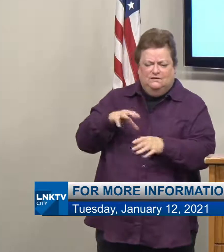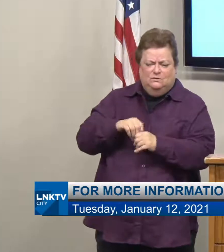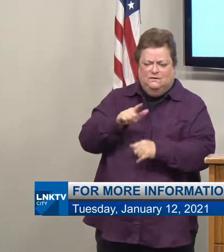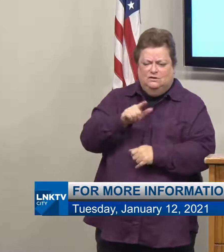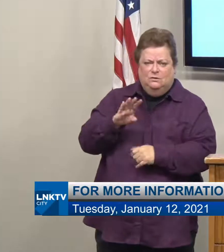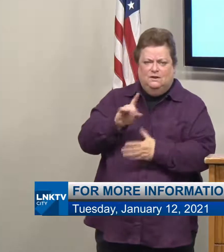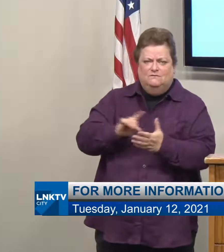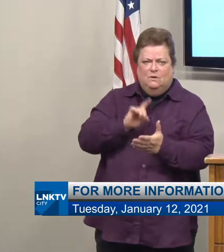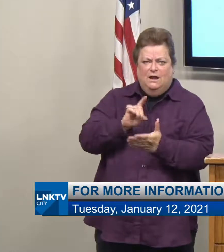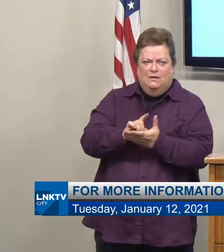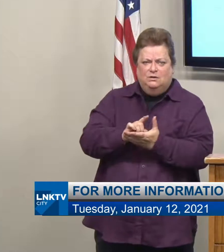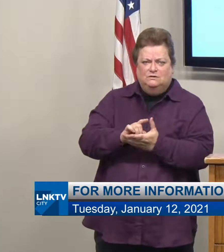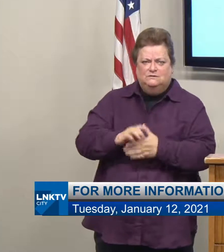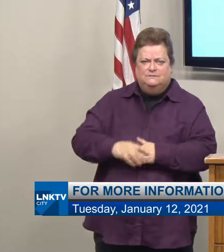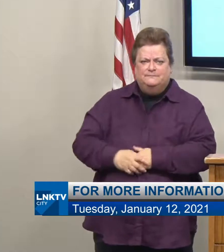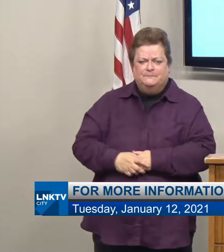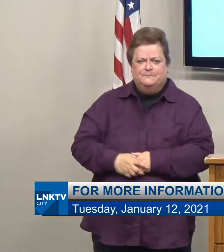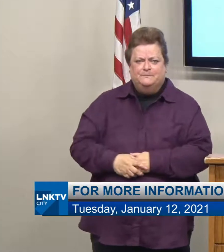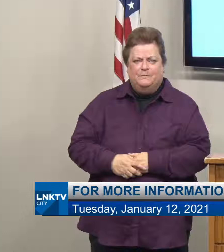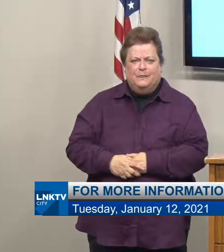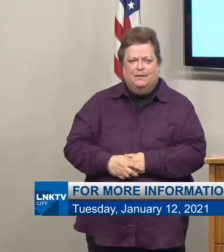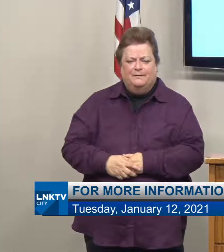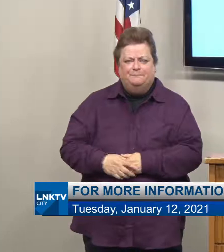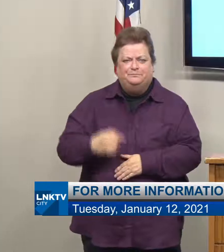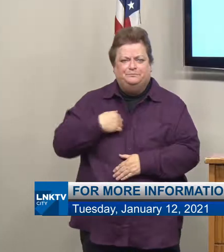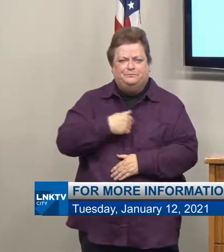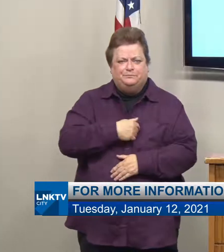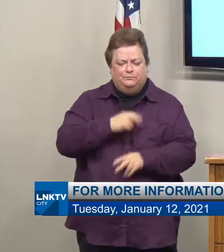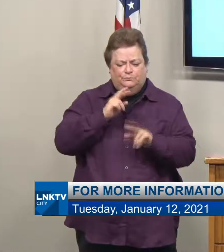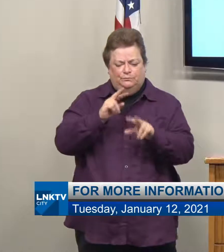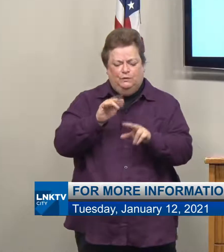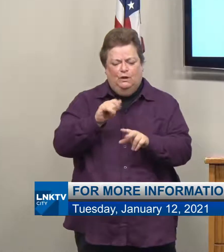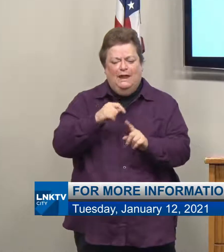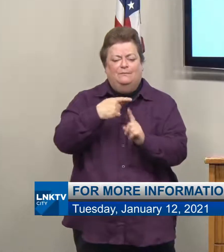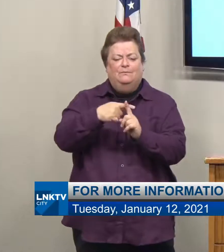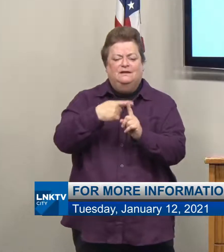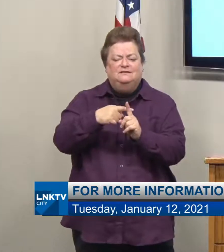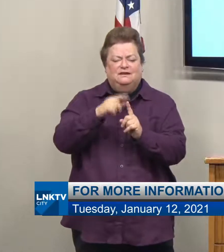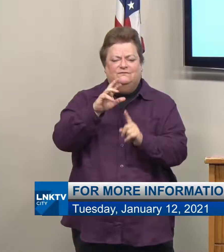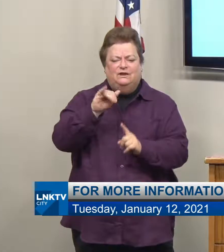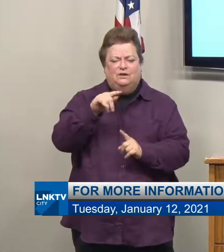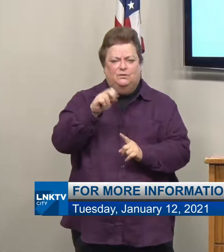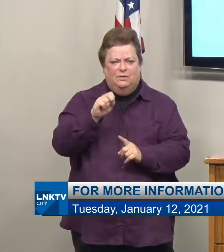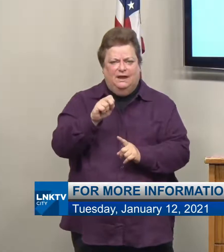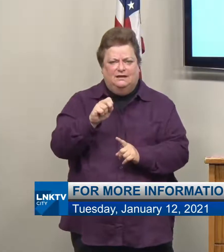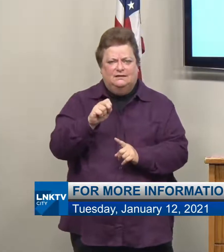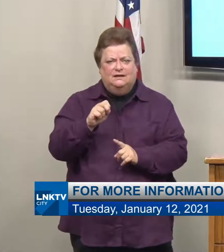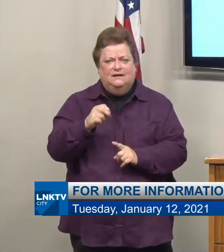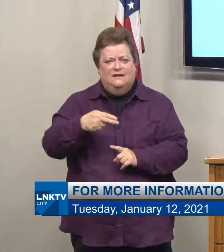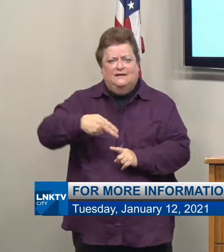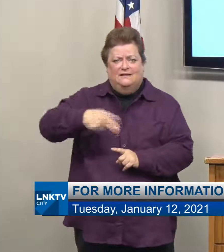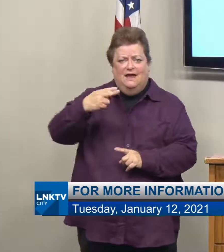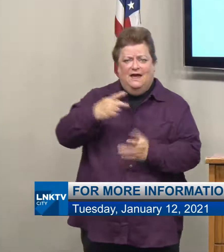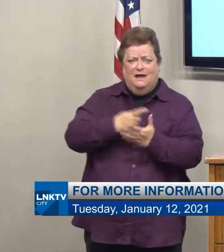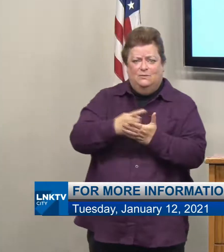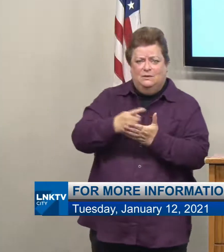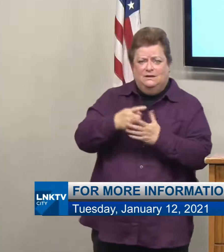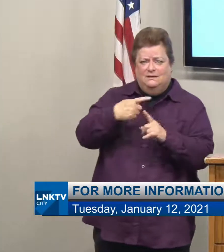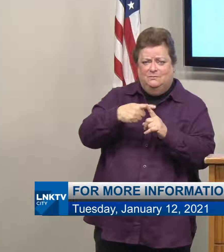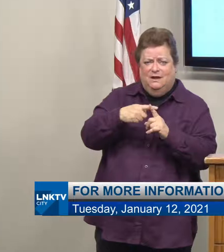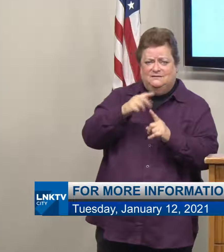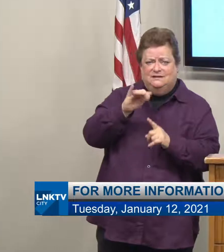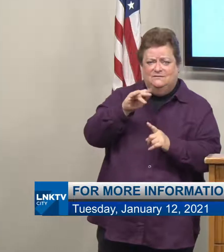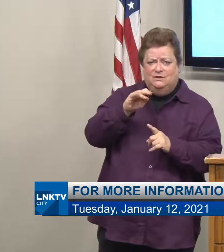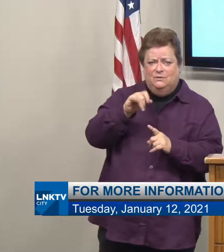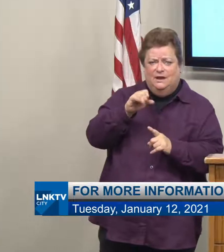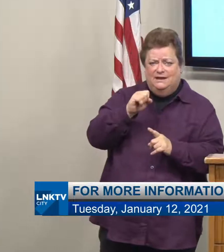hours. And you know, we also look at our positivity rate. The high weekly positivity rate has remained an area